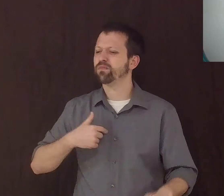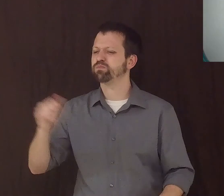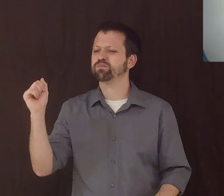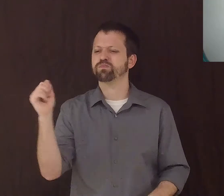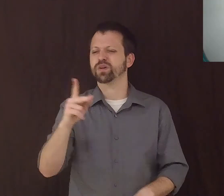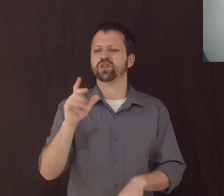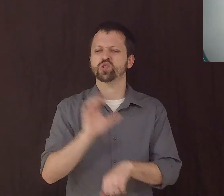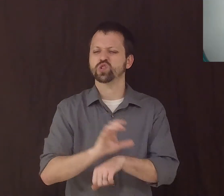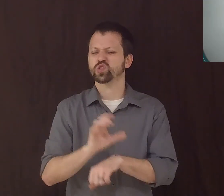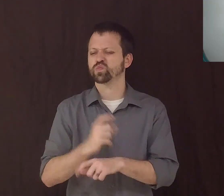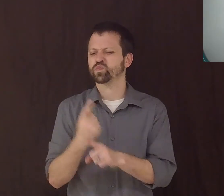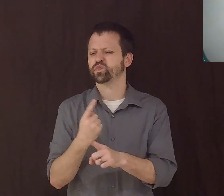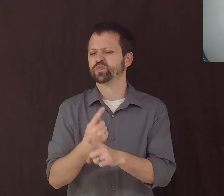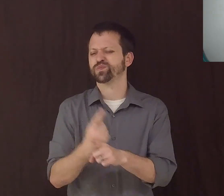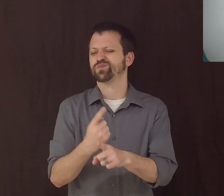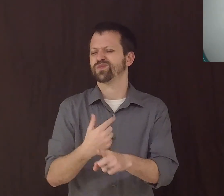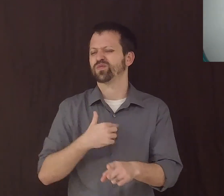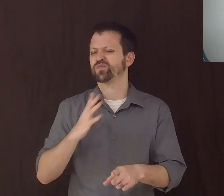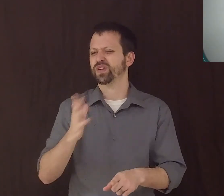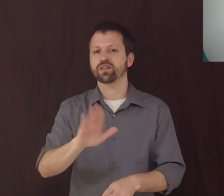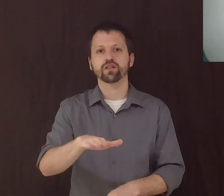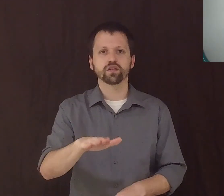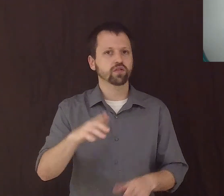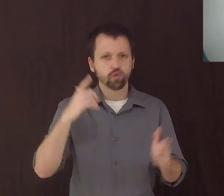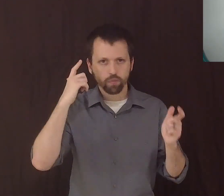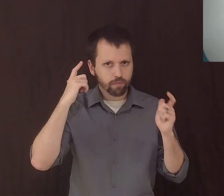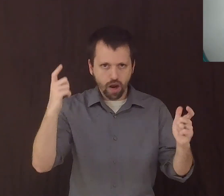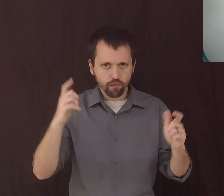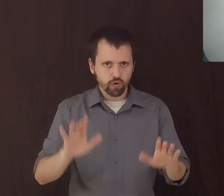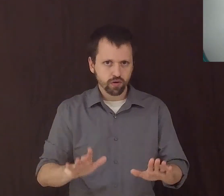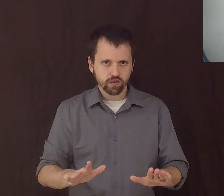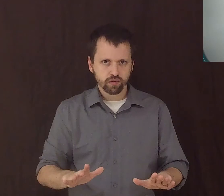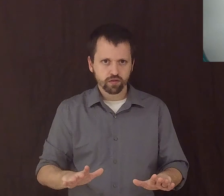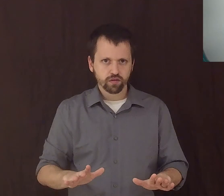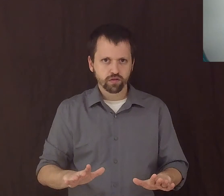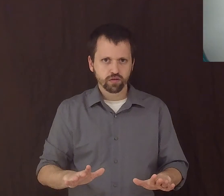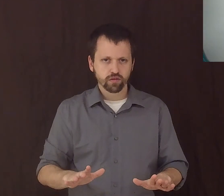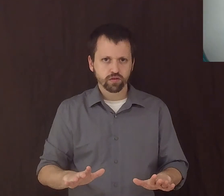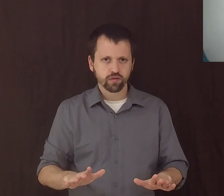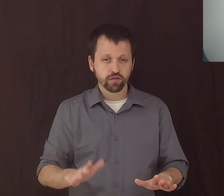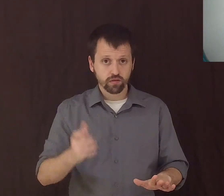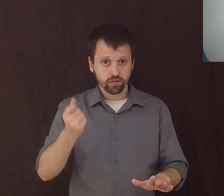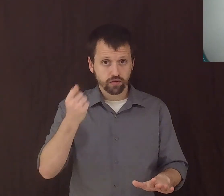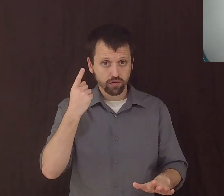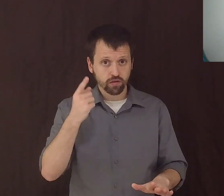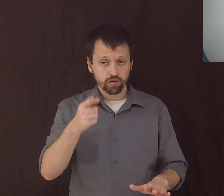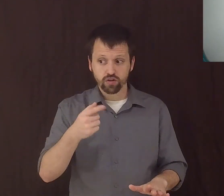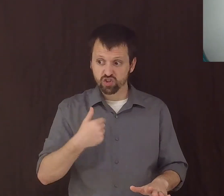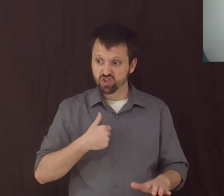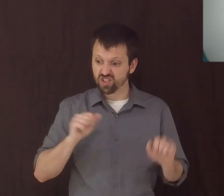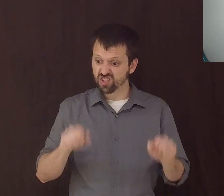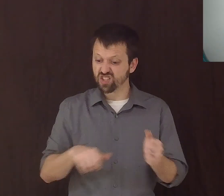and I'm going to come back and I'm going to be faithful. You know, we don't want to get arrogant. We want to realize, no, I'm not above getting